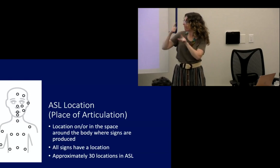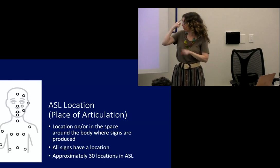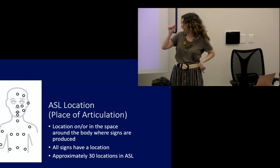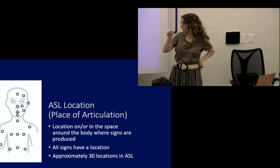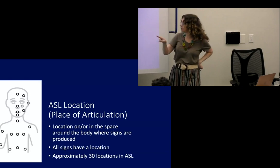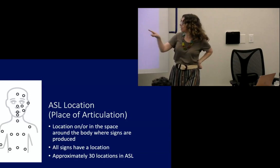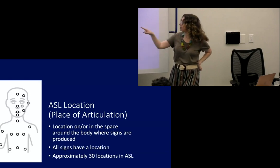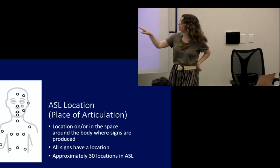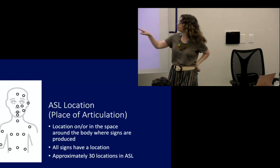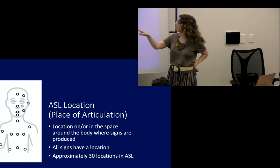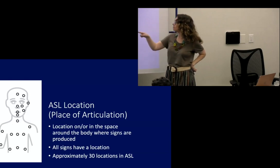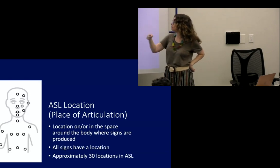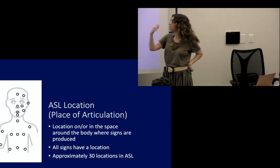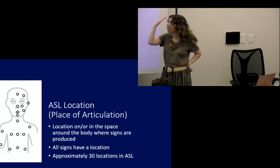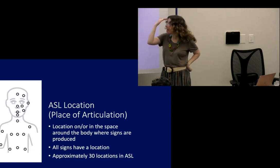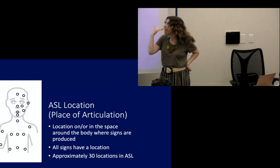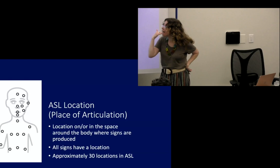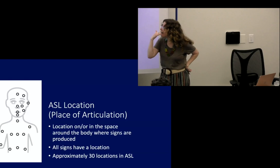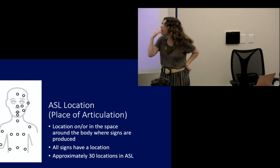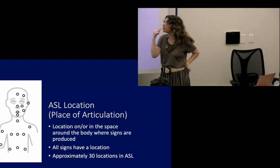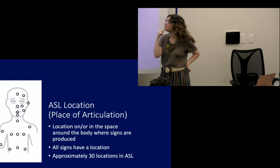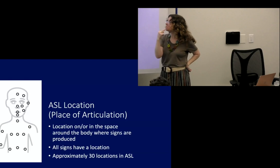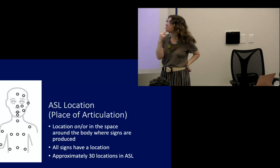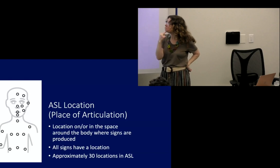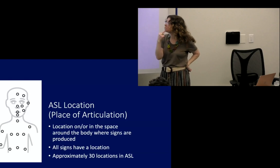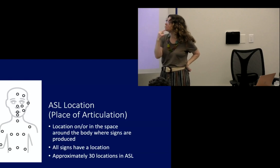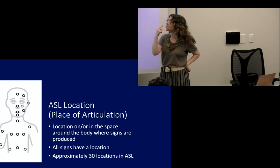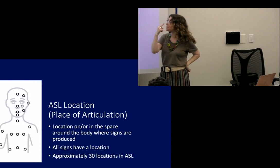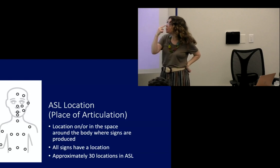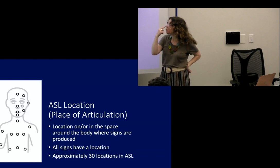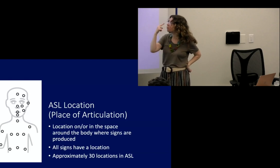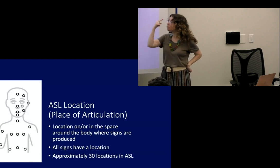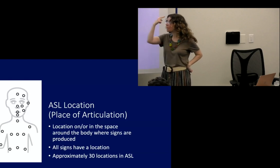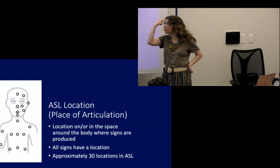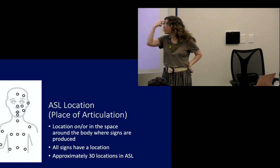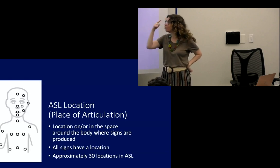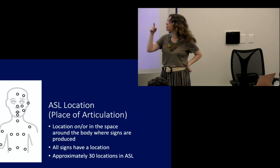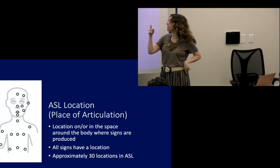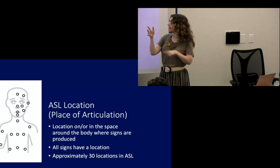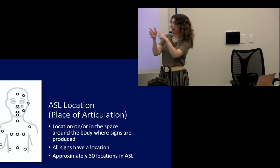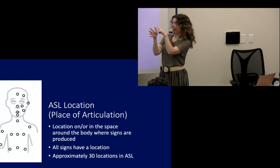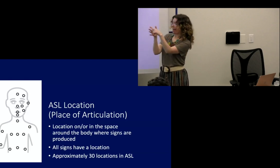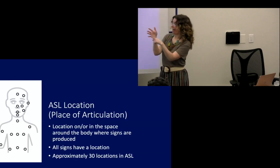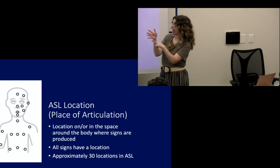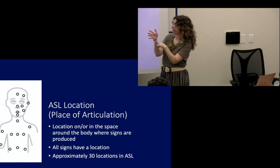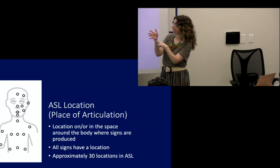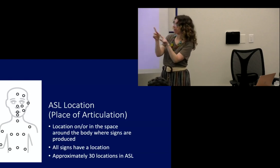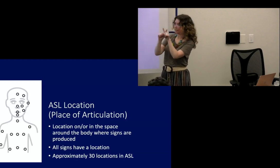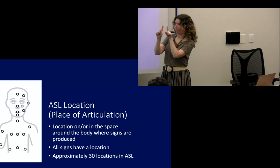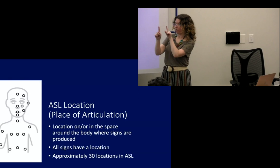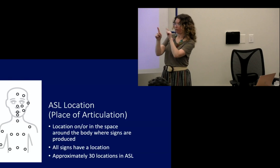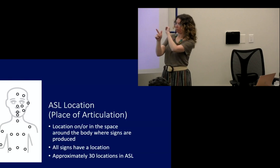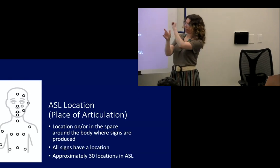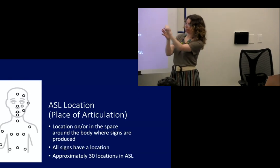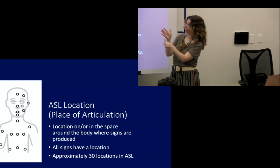of several different locations for American Sign Language. So it could be on the head, the hand is on the head, at the chin, at the nose, at the forehead. Could